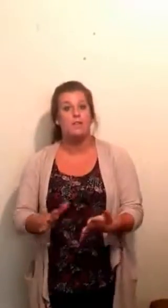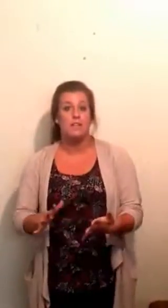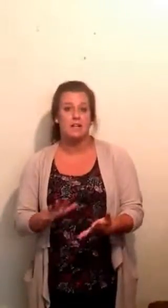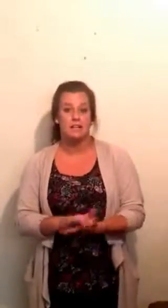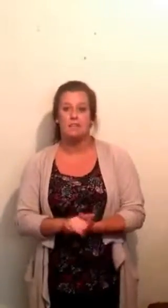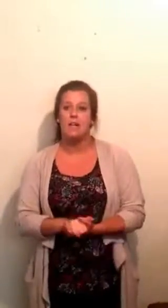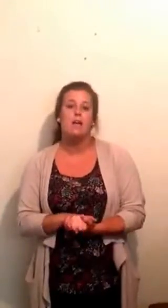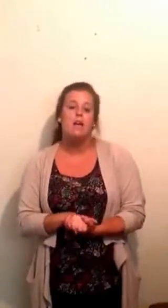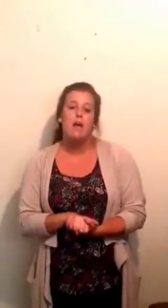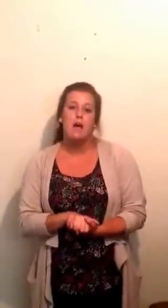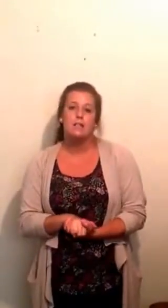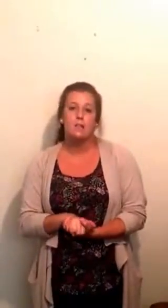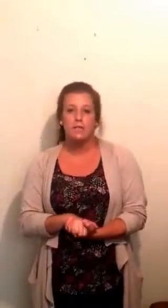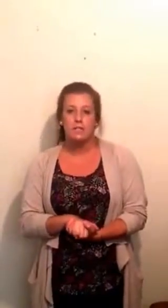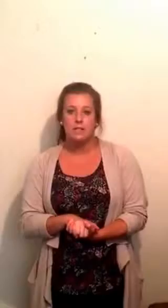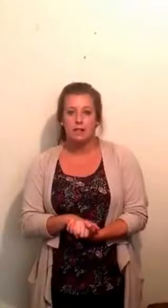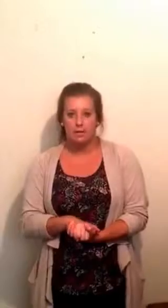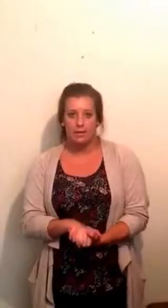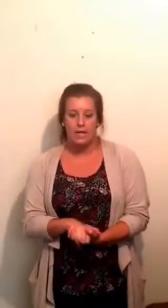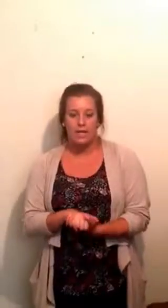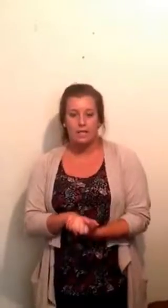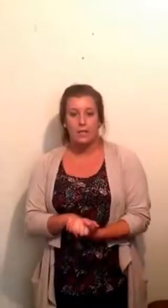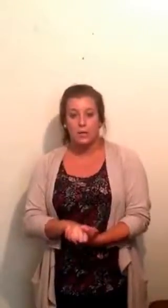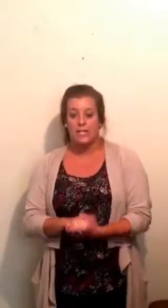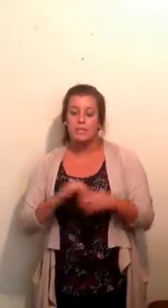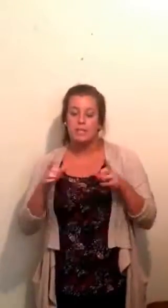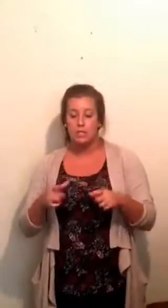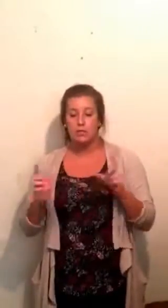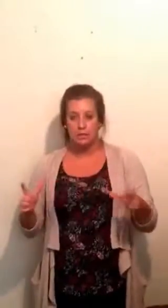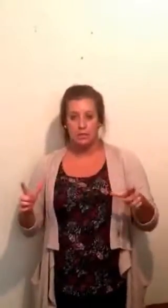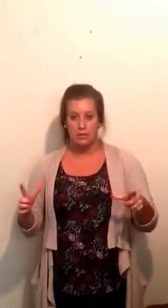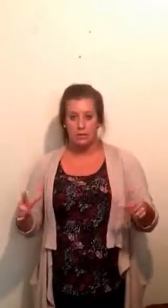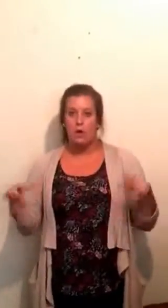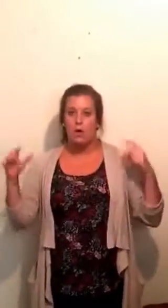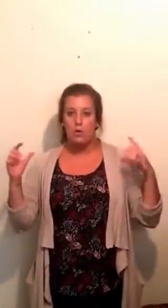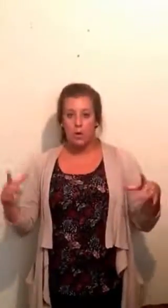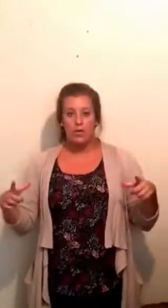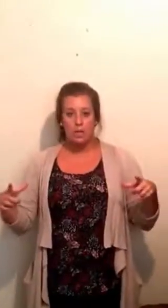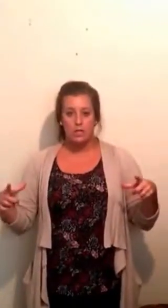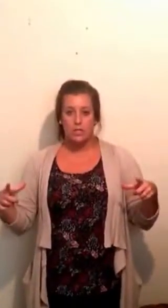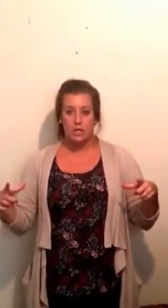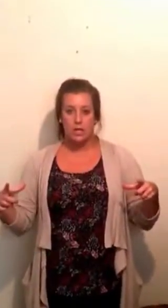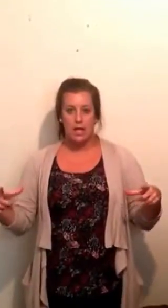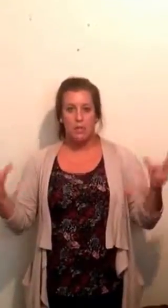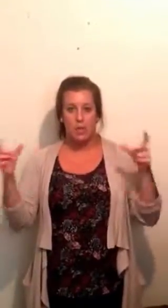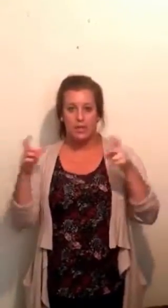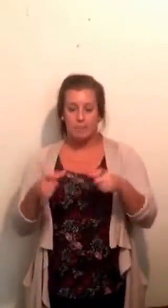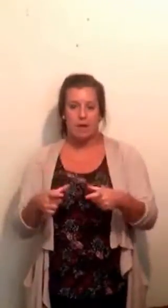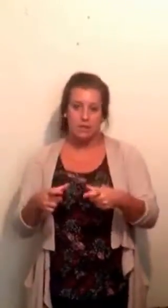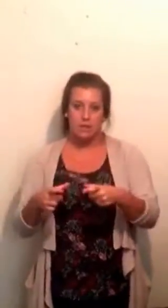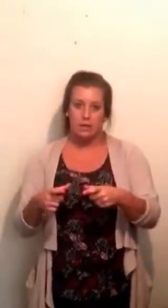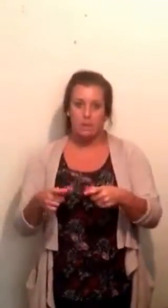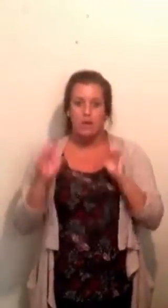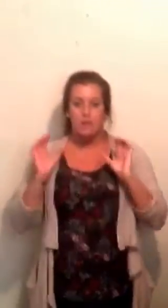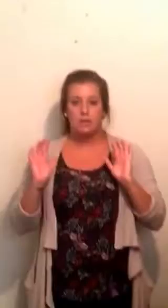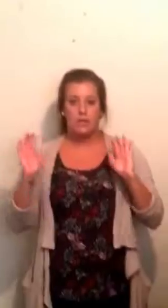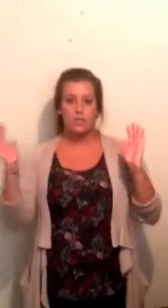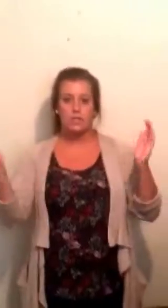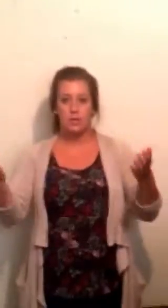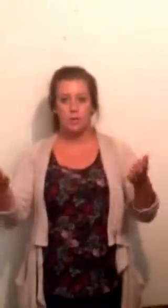this activity. And so what this is going to look like is there are going to be two circles, one large circle and one small circle. The larger circle will be